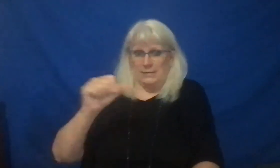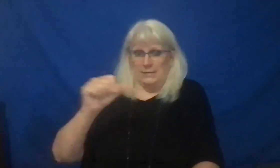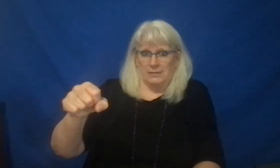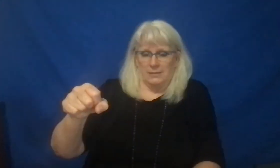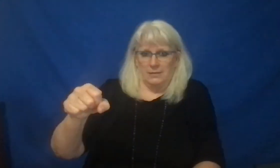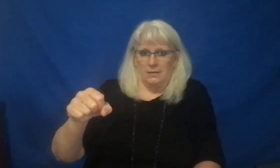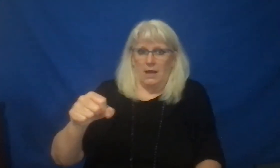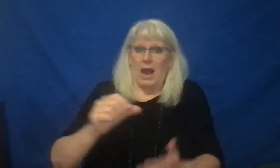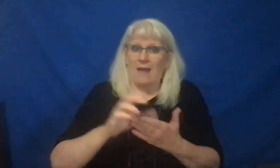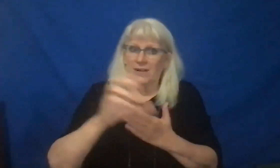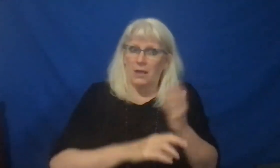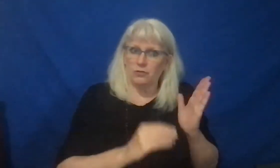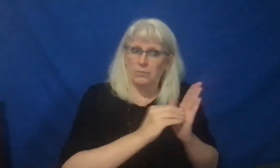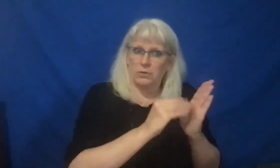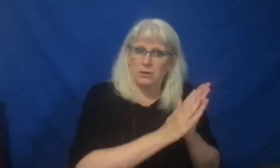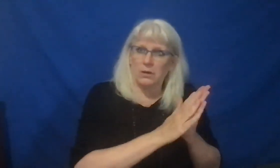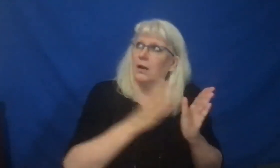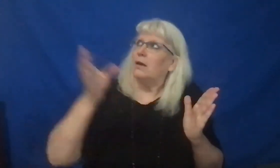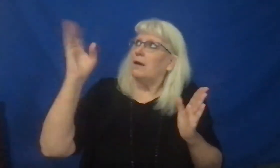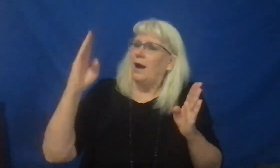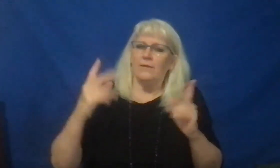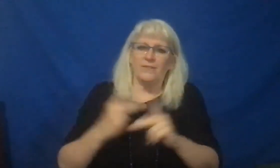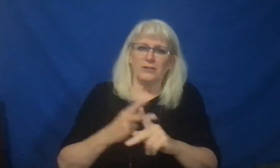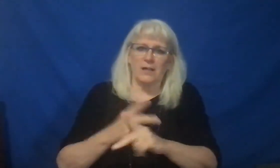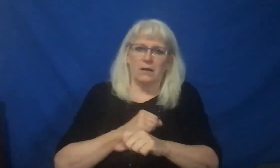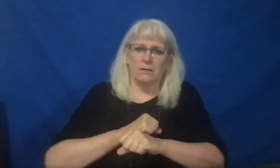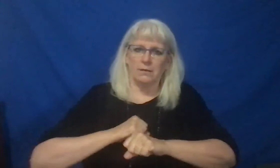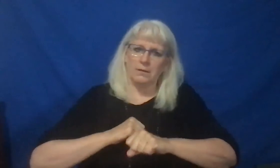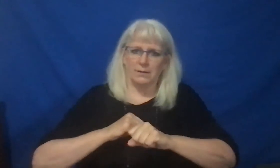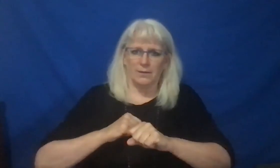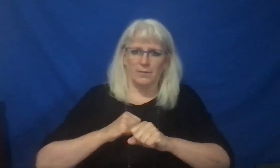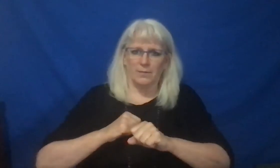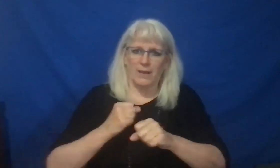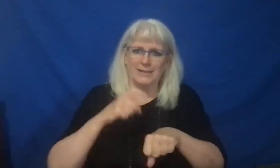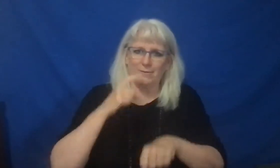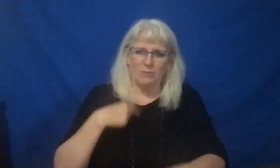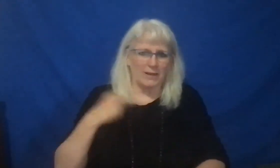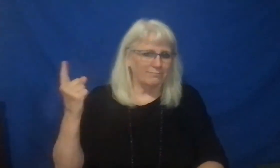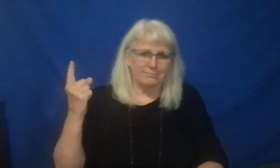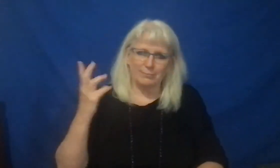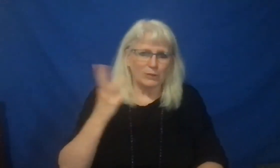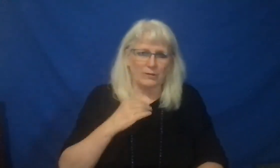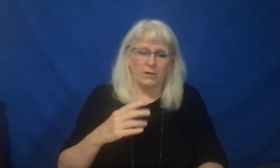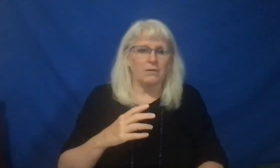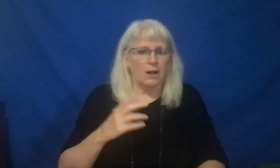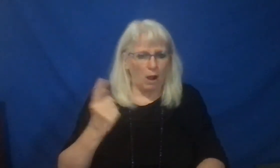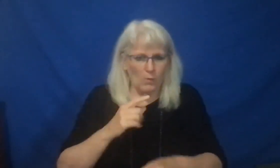calendar, God arranges the time so beautifully that there's always enough. So if you feel like maybe you